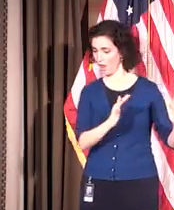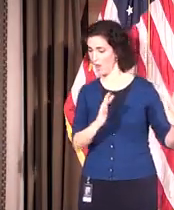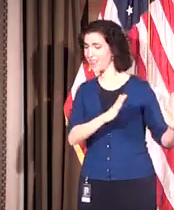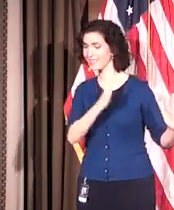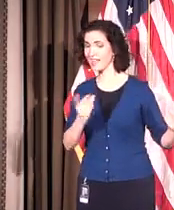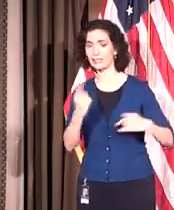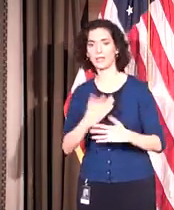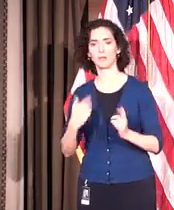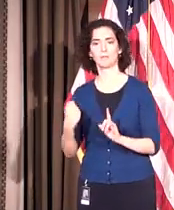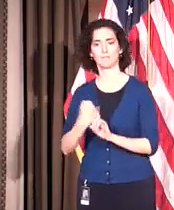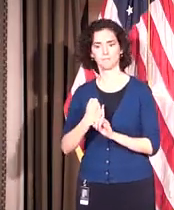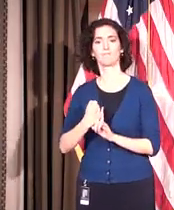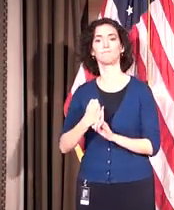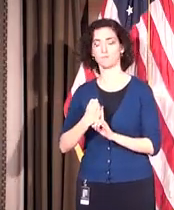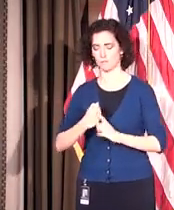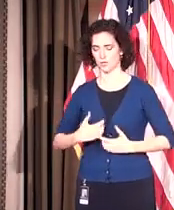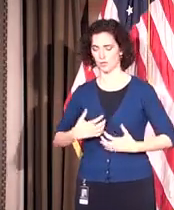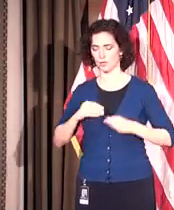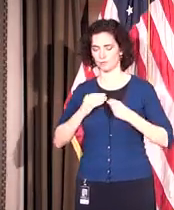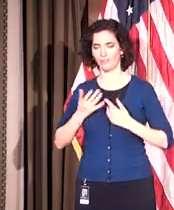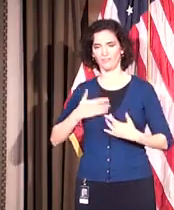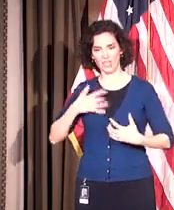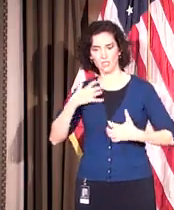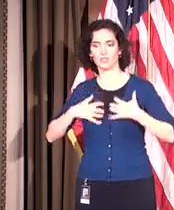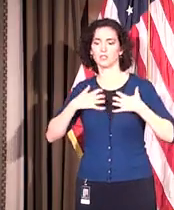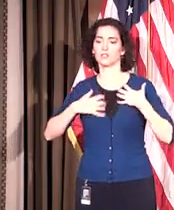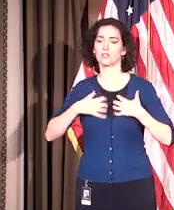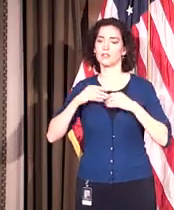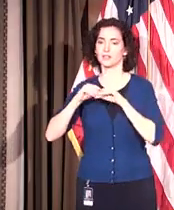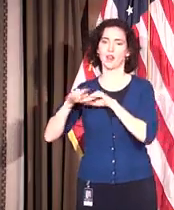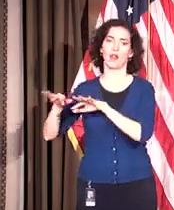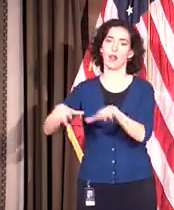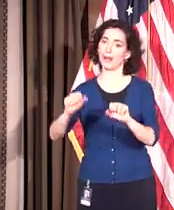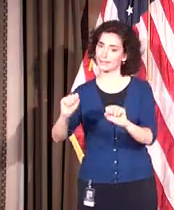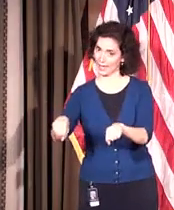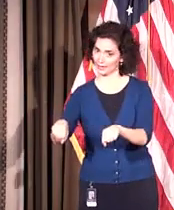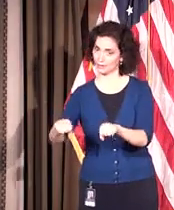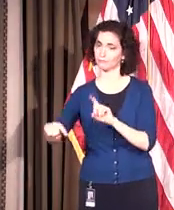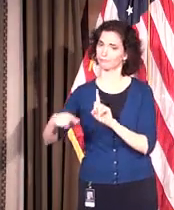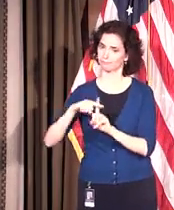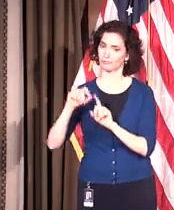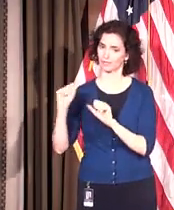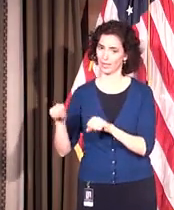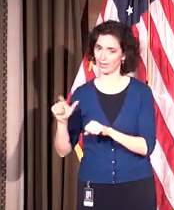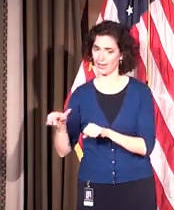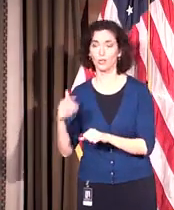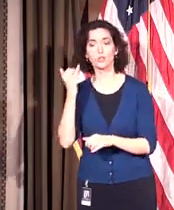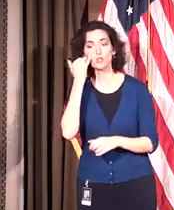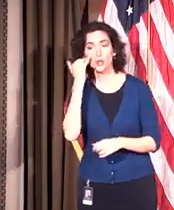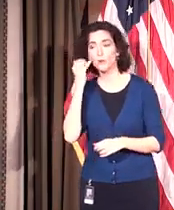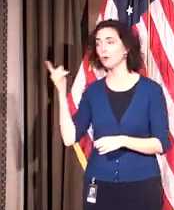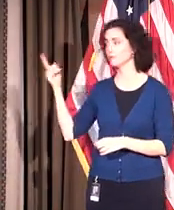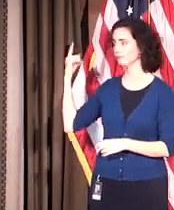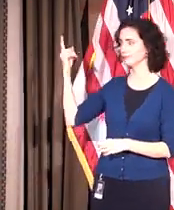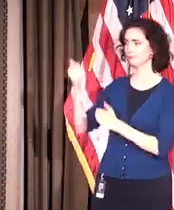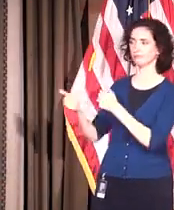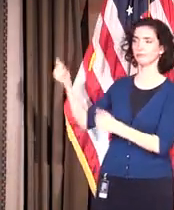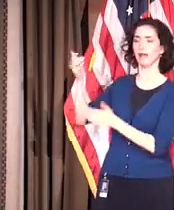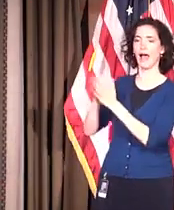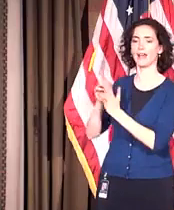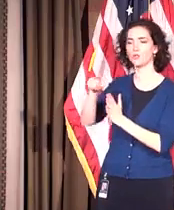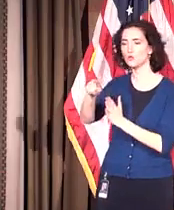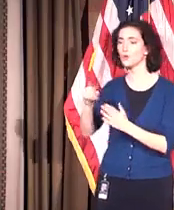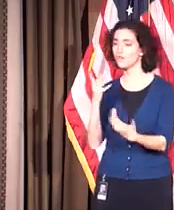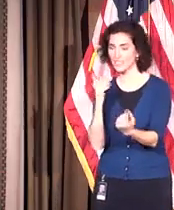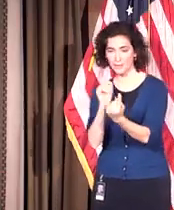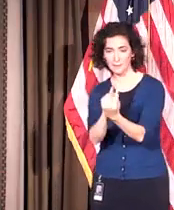7 and be infectious and be a risk to those around me. So if you're quarantining for 14 days because of a contact to